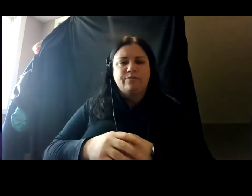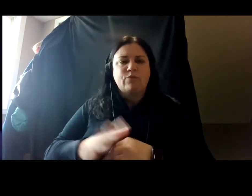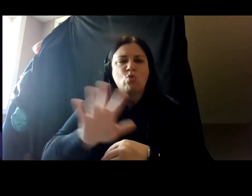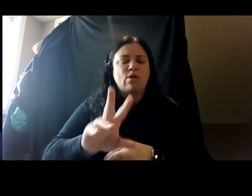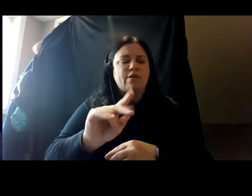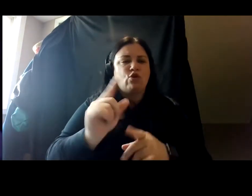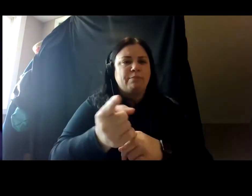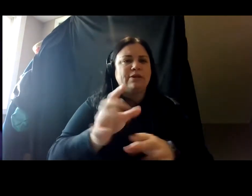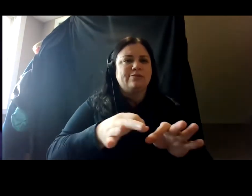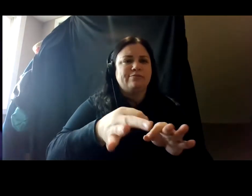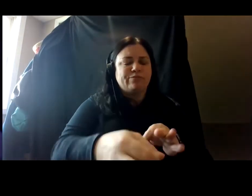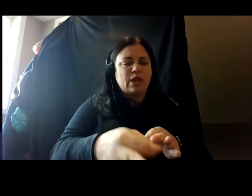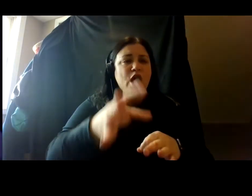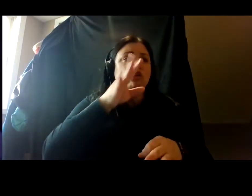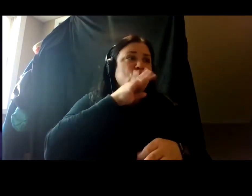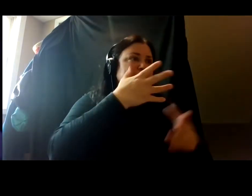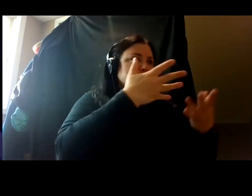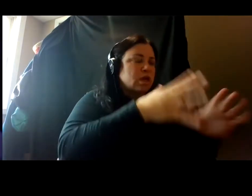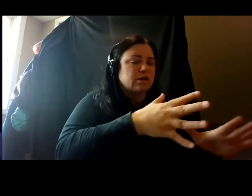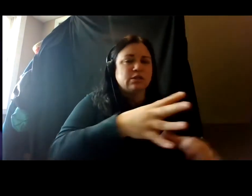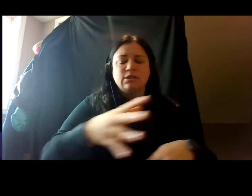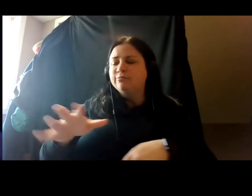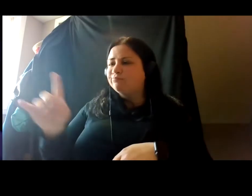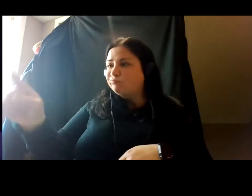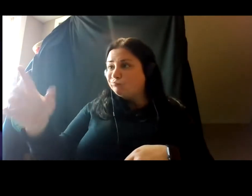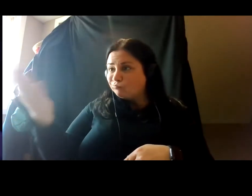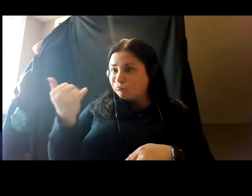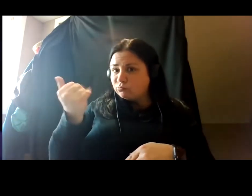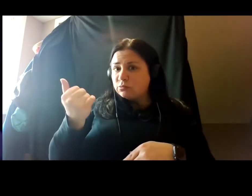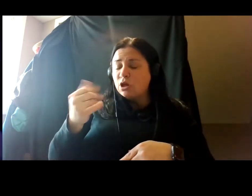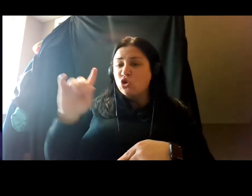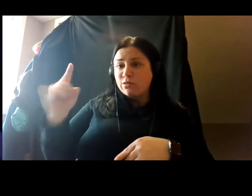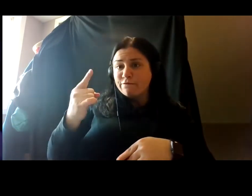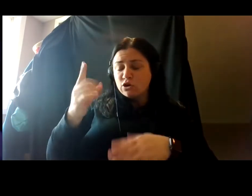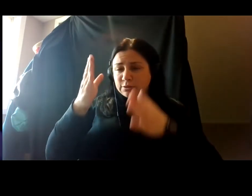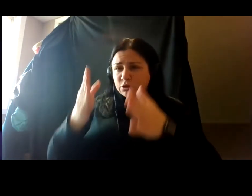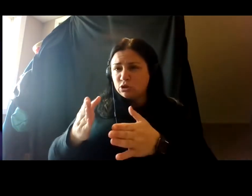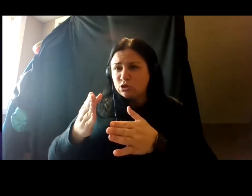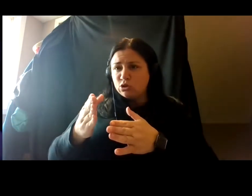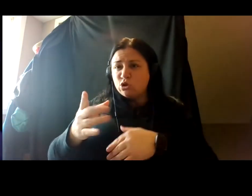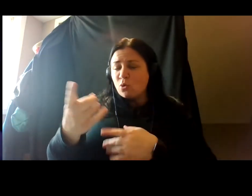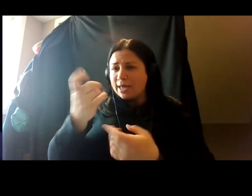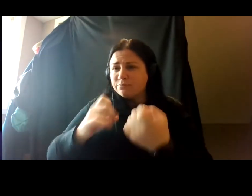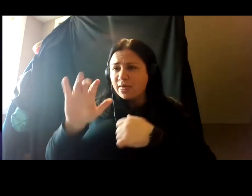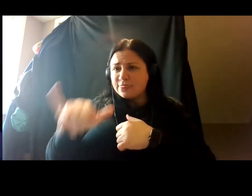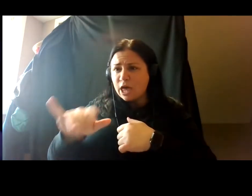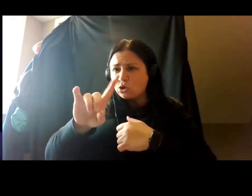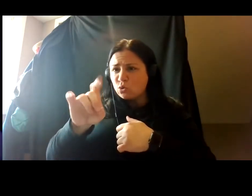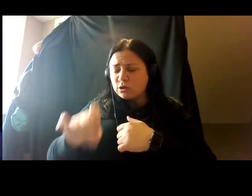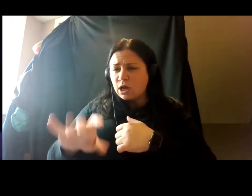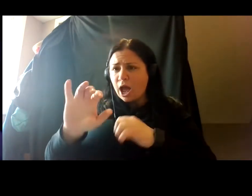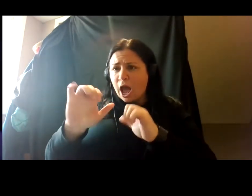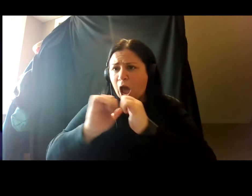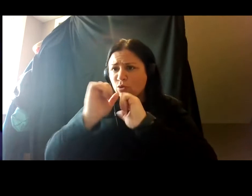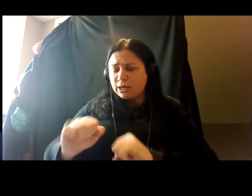started, after talking to everybody, he pulled me to the side and he said, you're the first person who ever asked me that question. How can I be most helpful to